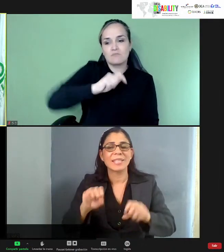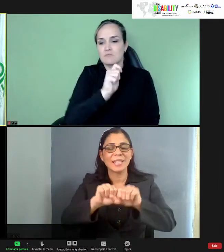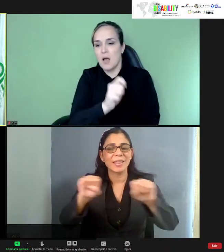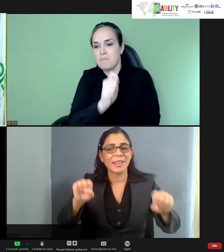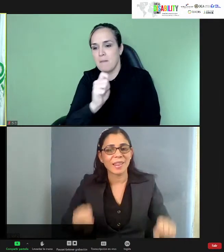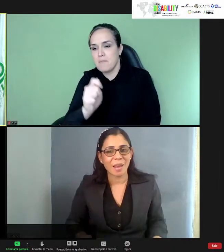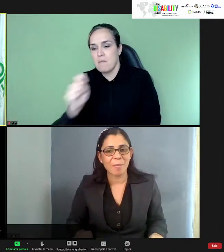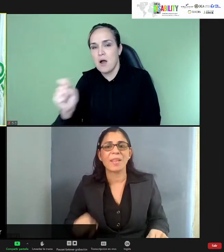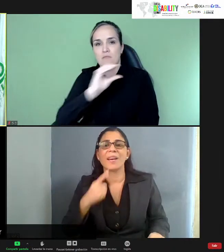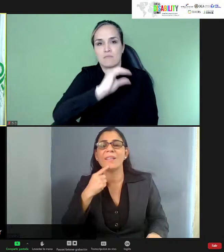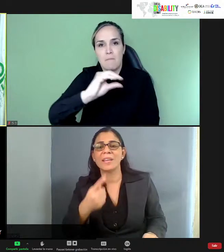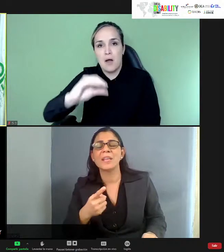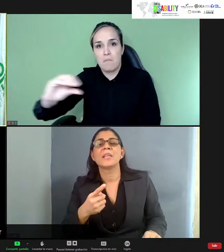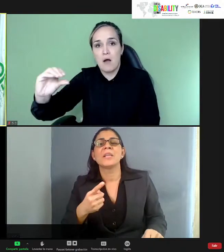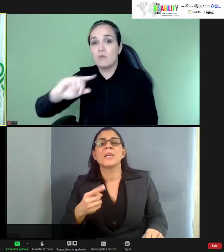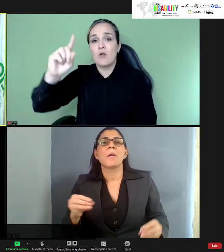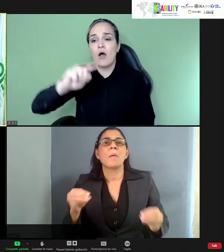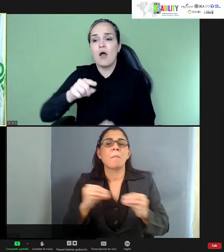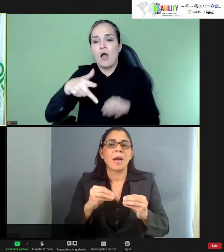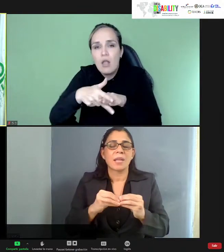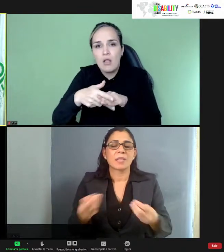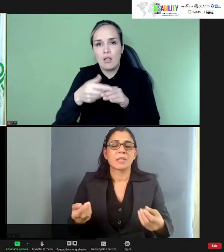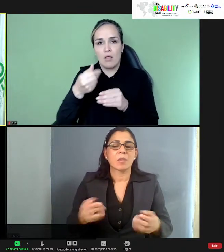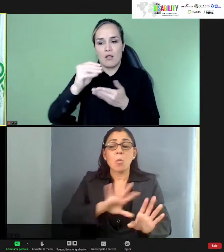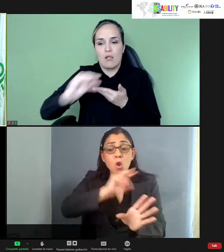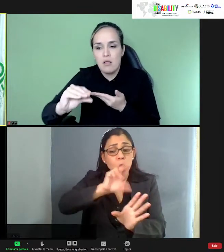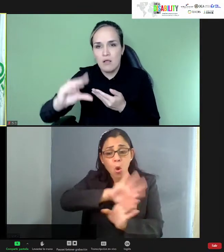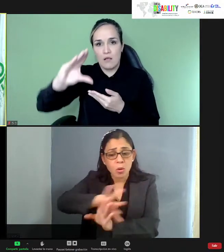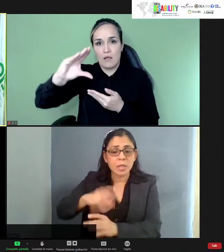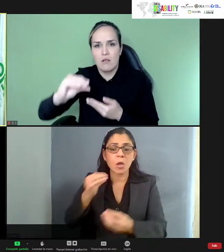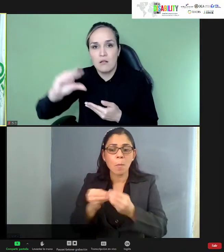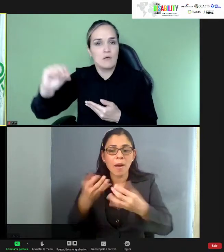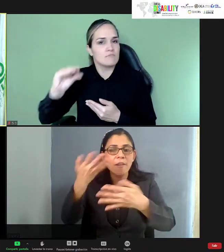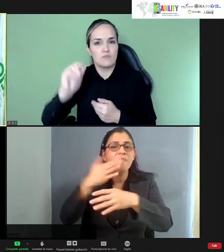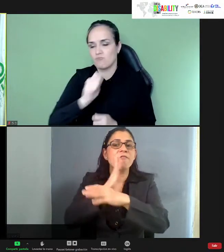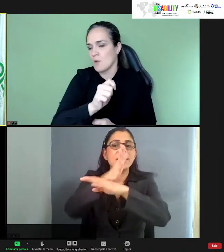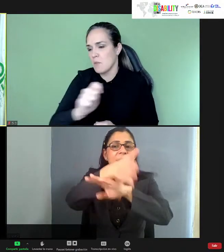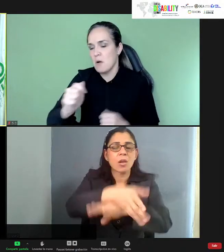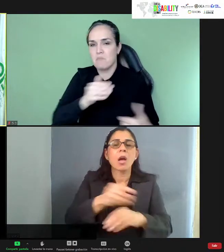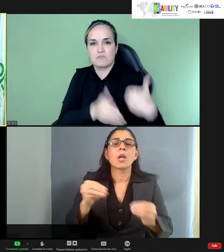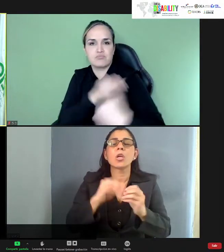services on behalf of social security systems not to